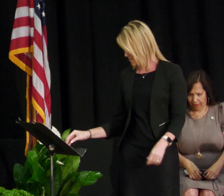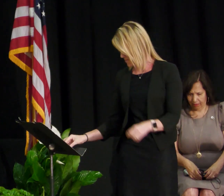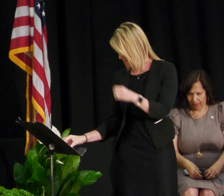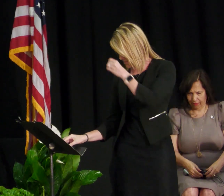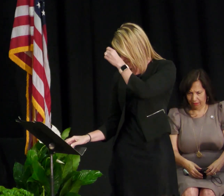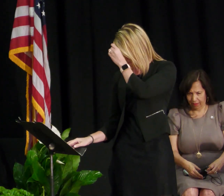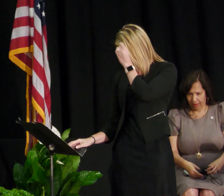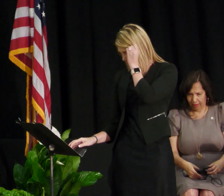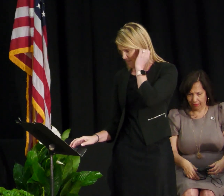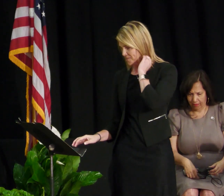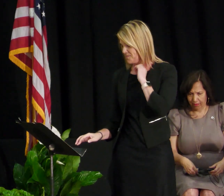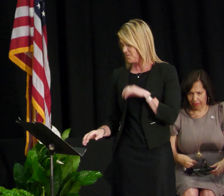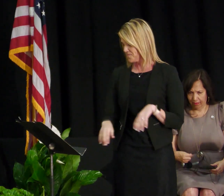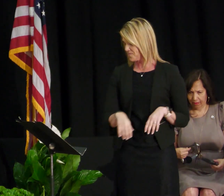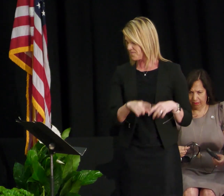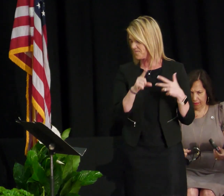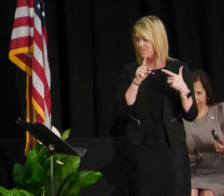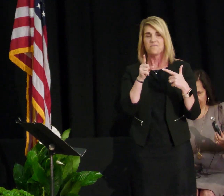have given us, Walter.